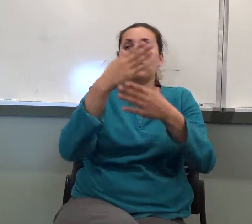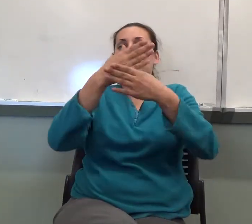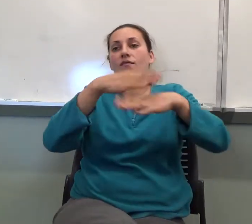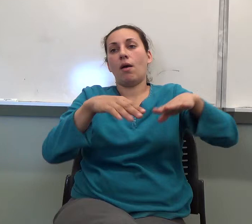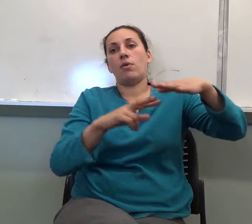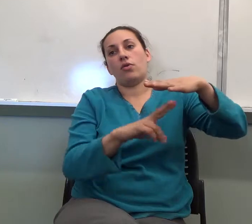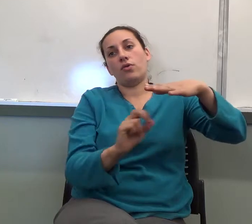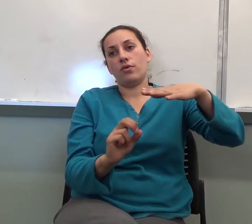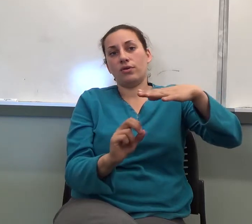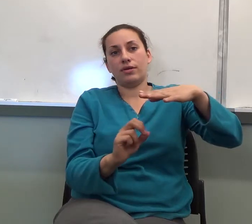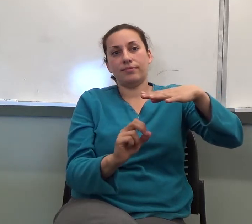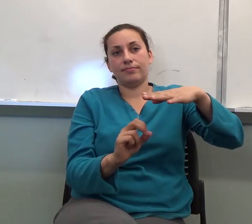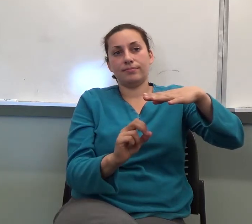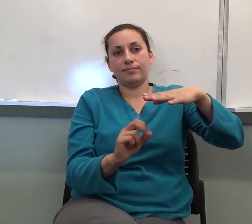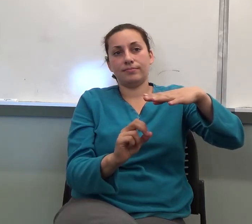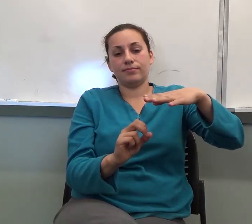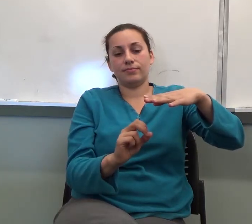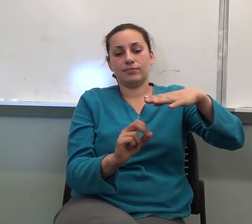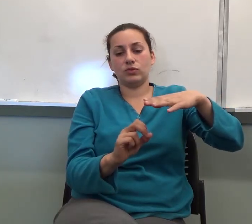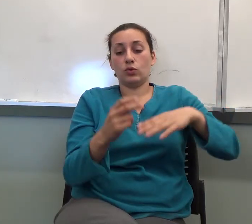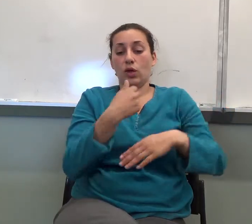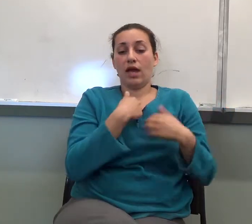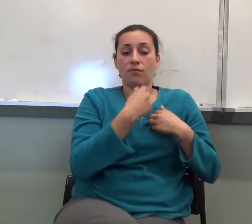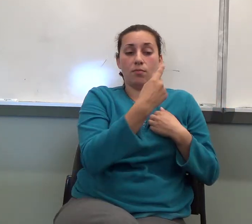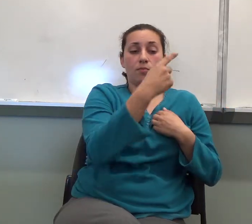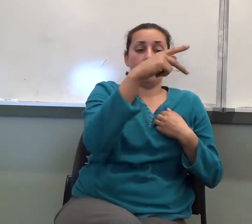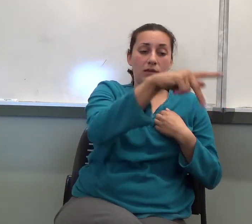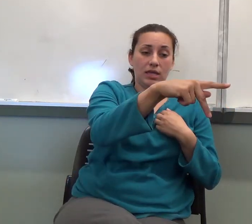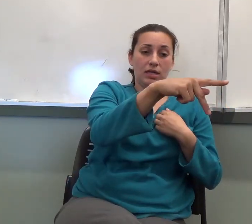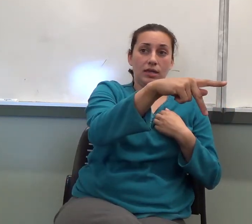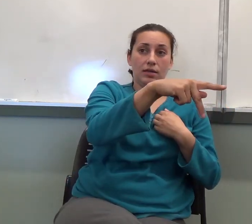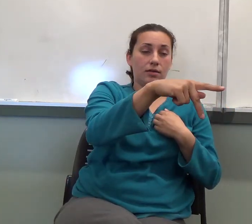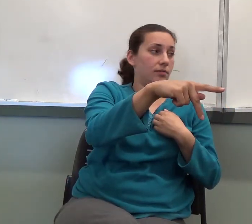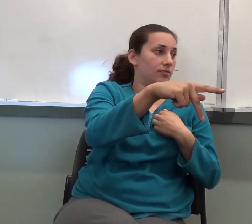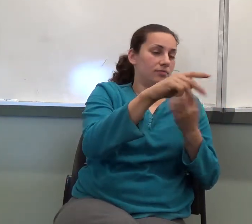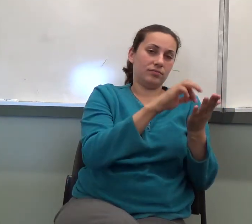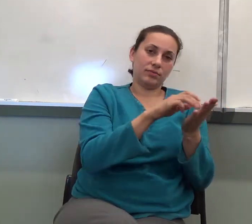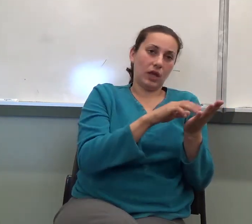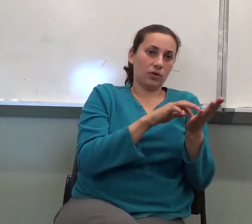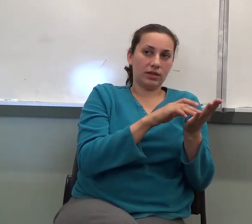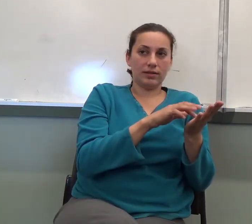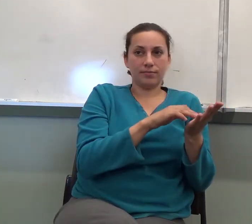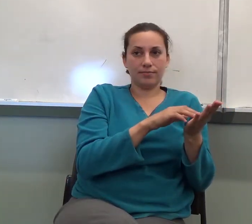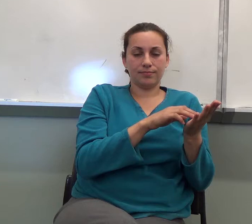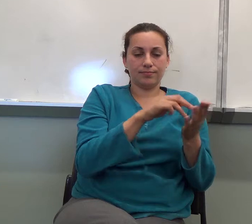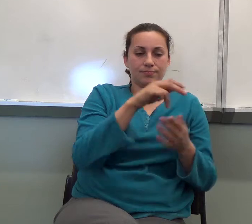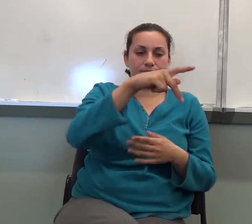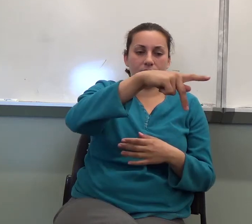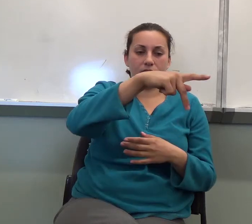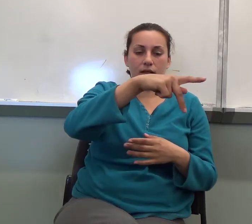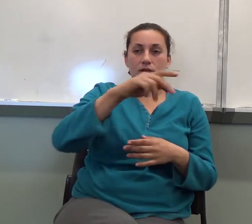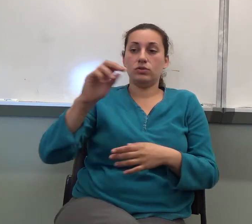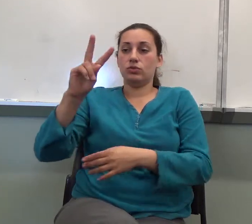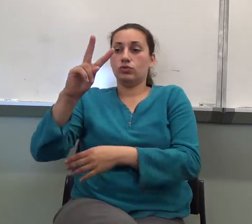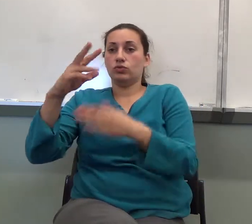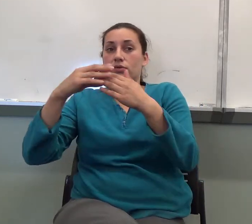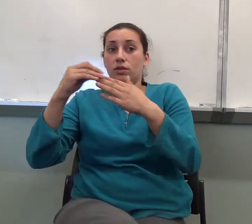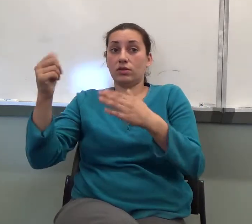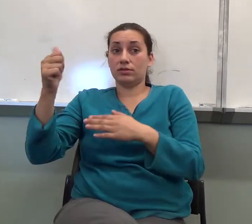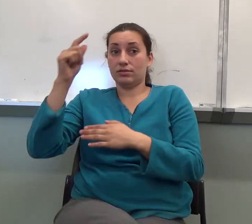That gives you 1P, and this is, of course, on the calculator, which would be 210 divided by 30.